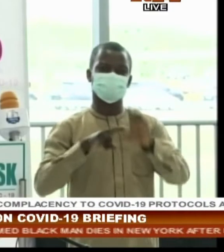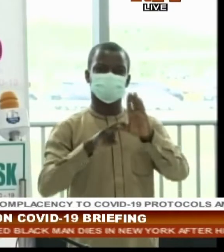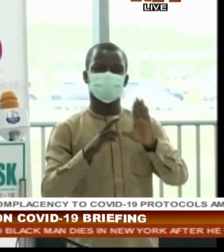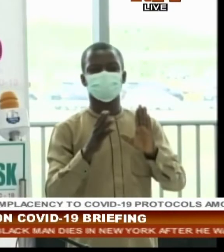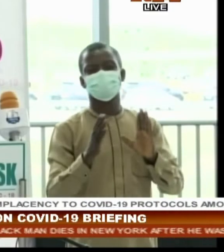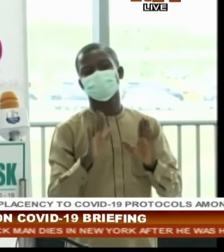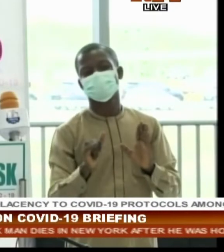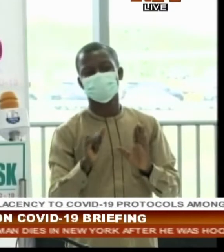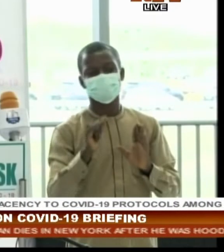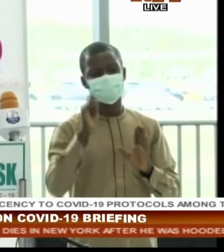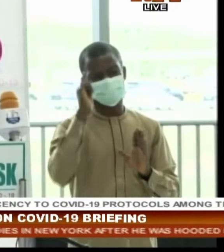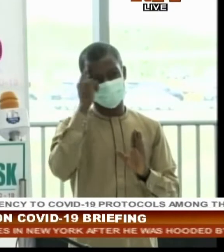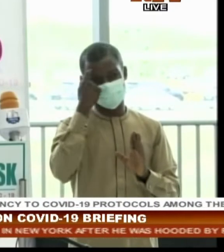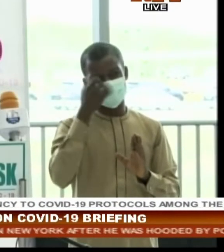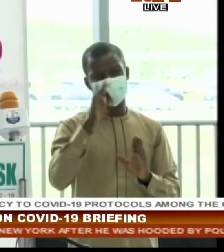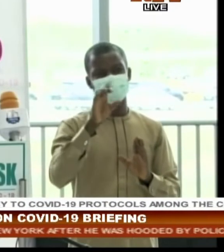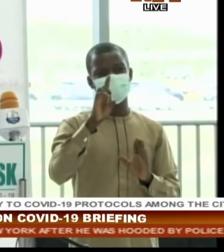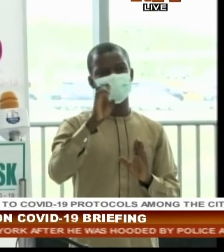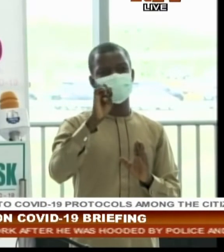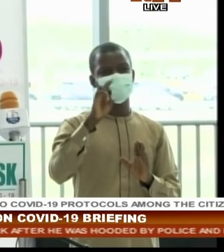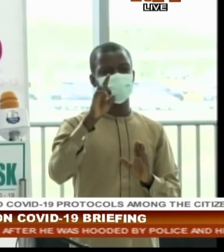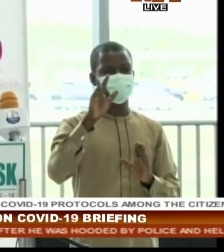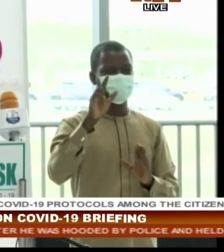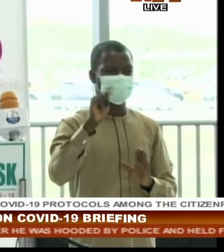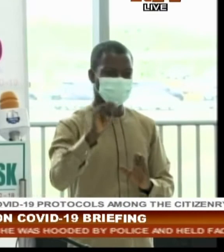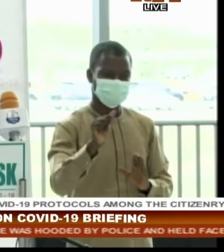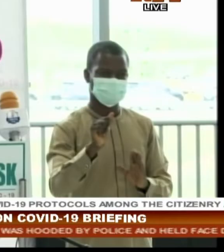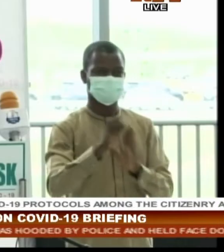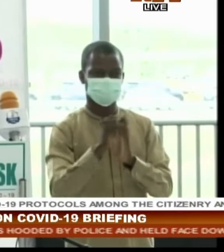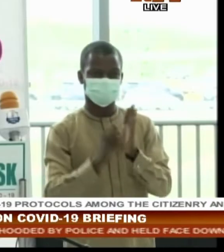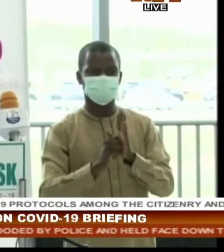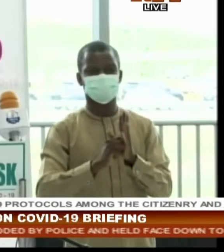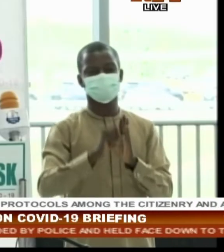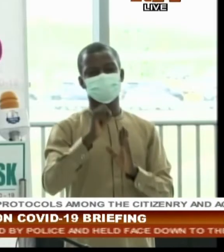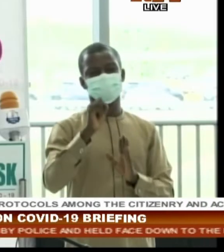State, Dr. Ifeanyi Okowa.